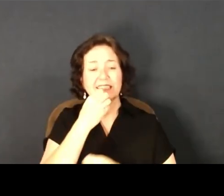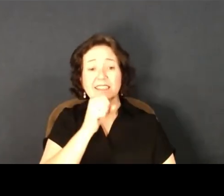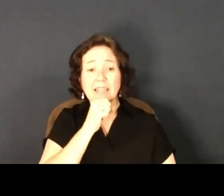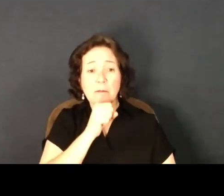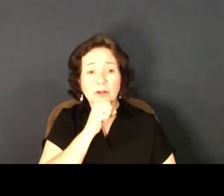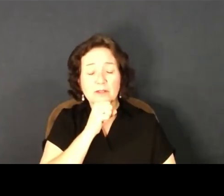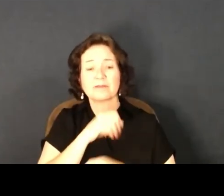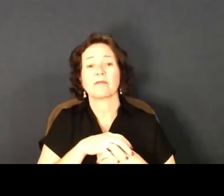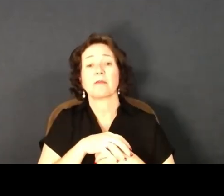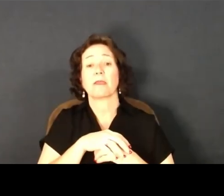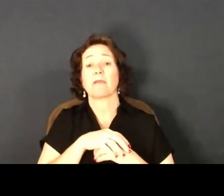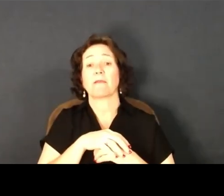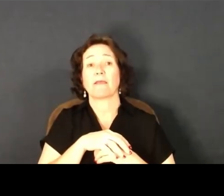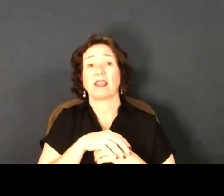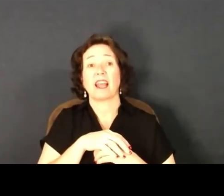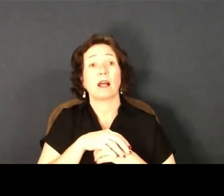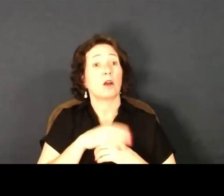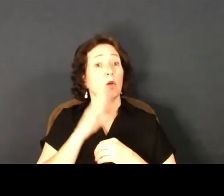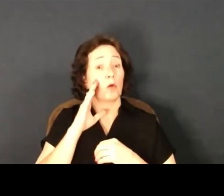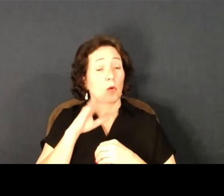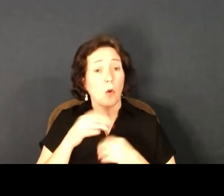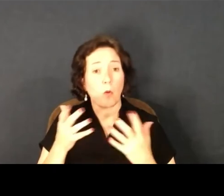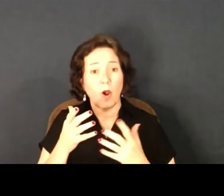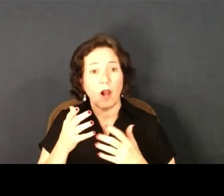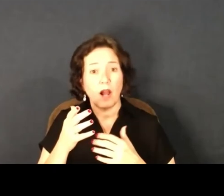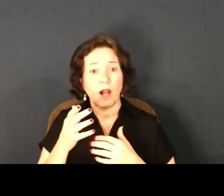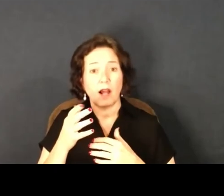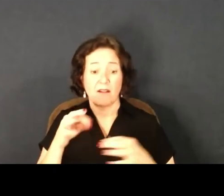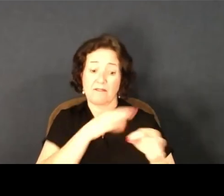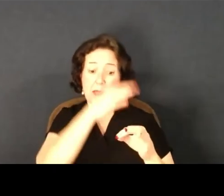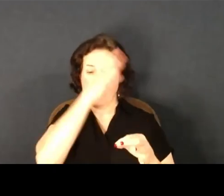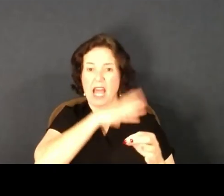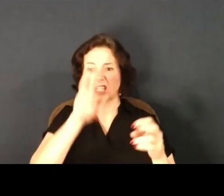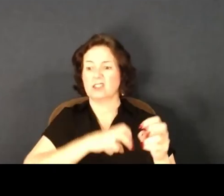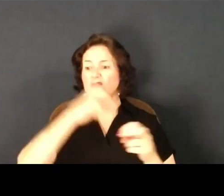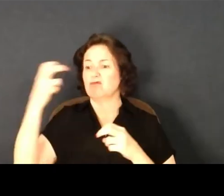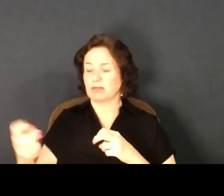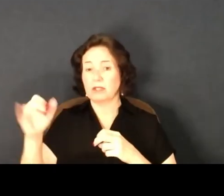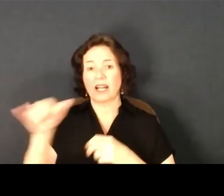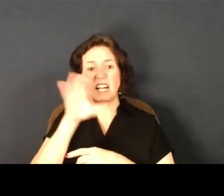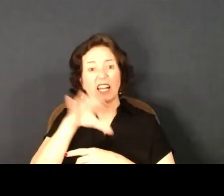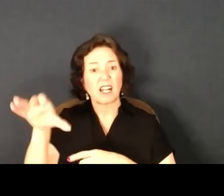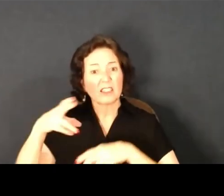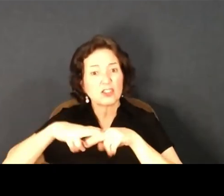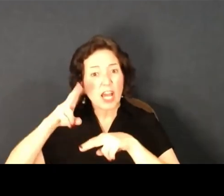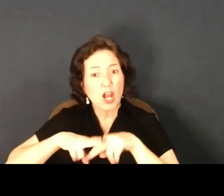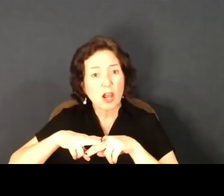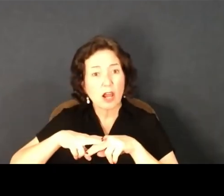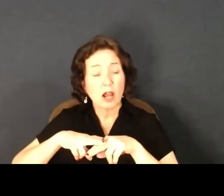And the fiddler man sat down in clickety-clack's chair. And when